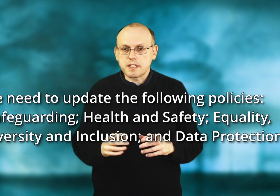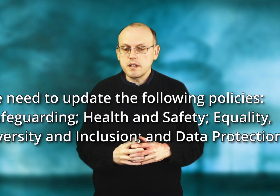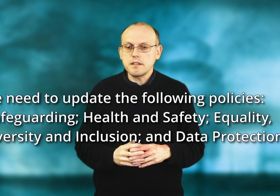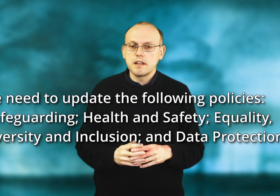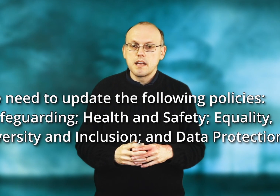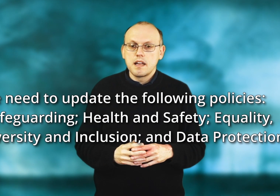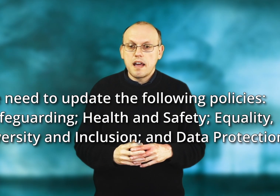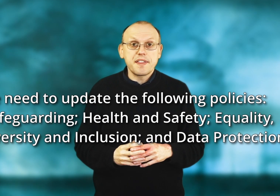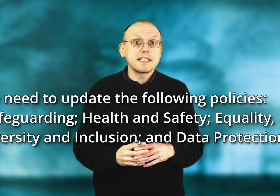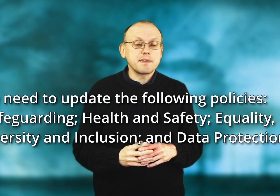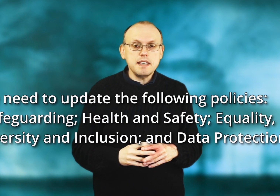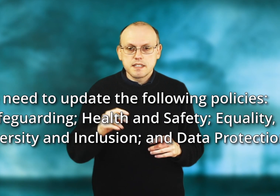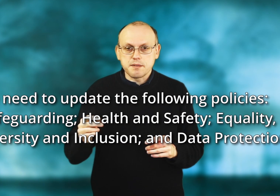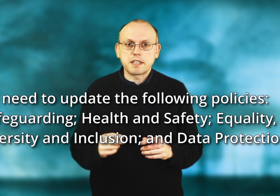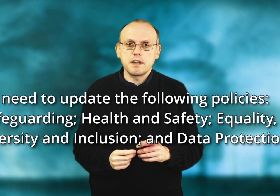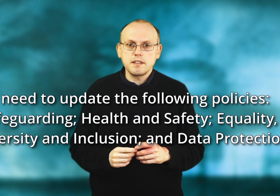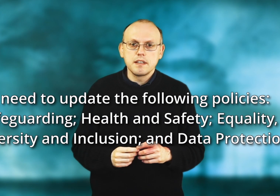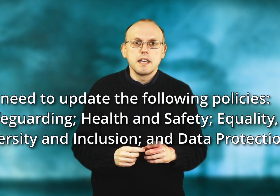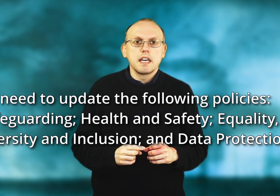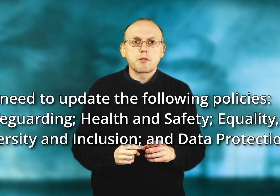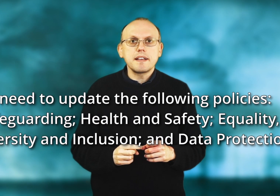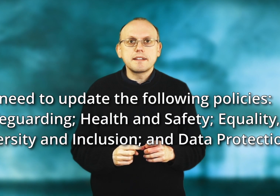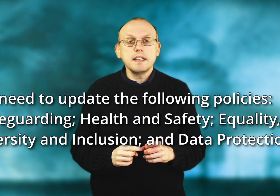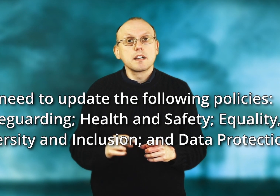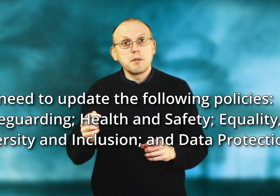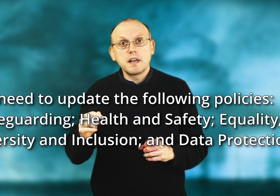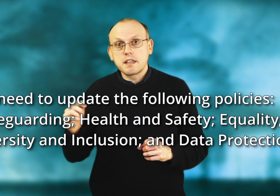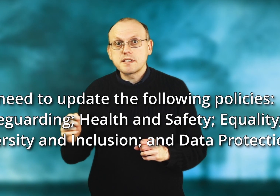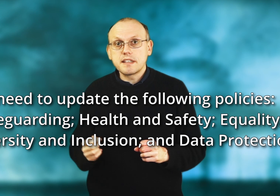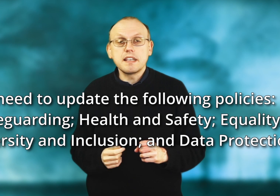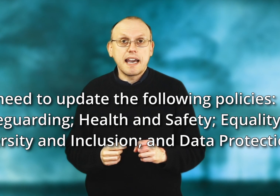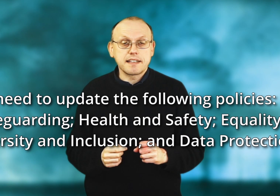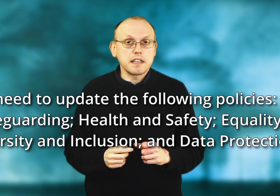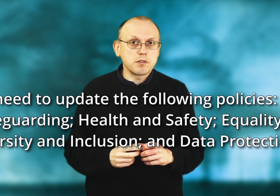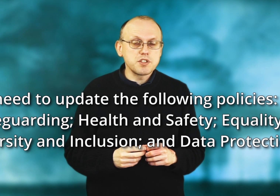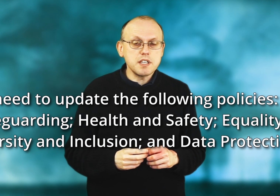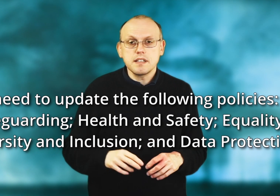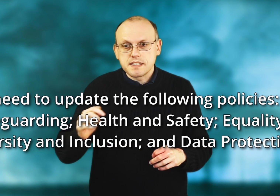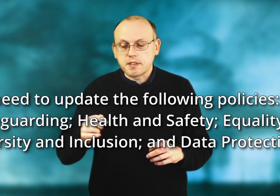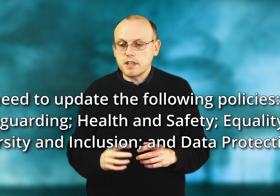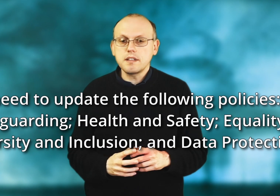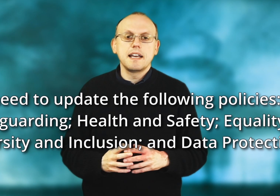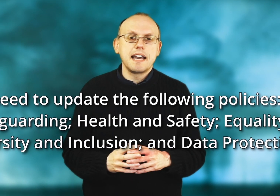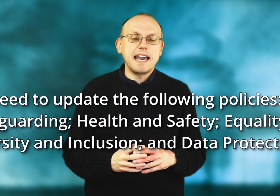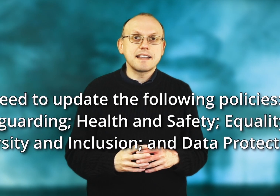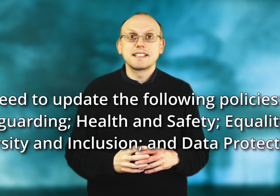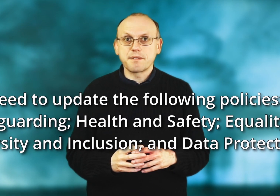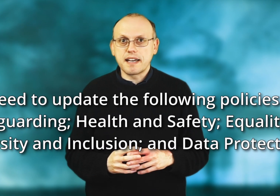semicolon, health and safety, semicolon, equality, comma, diversity and inclusion, semicolon, and data